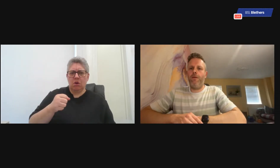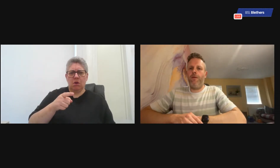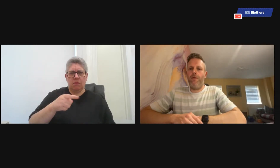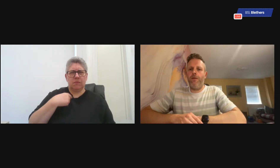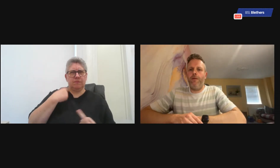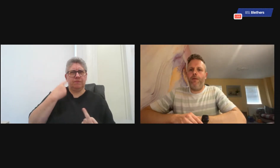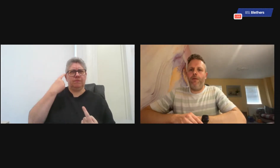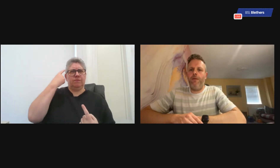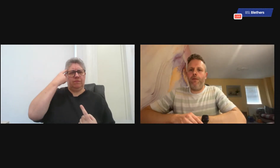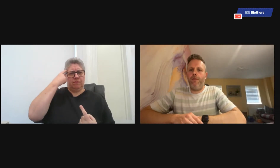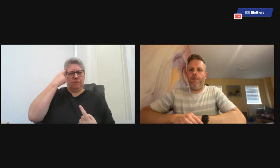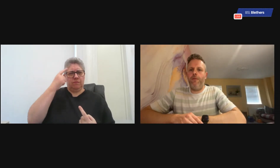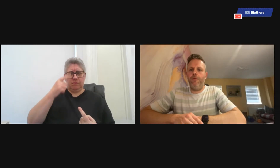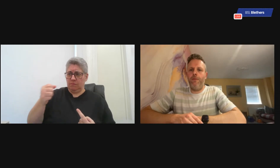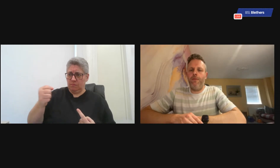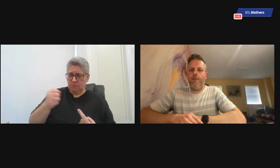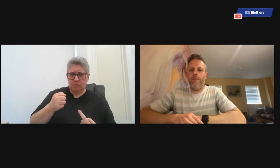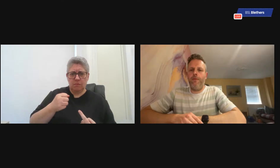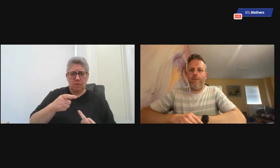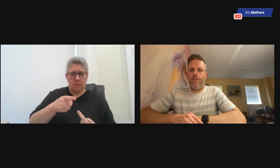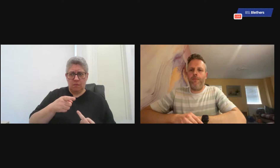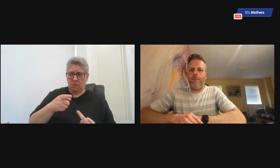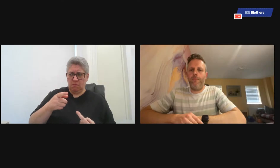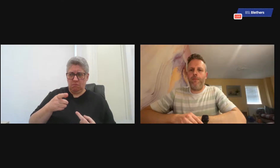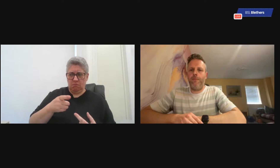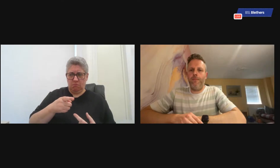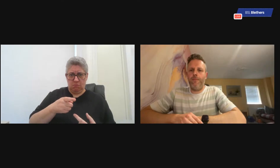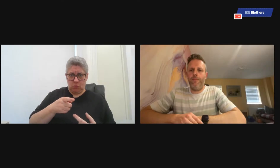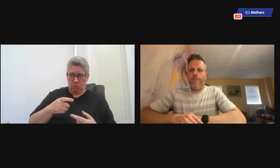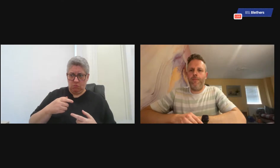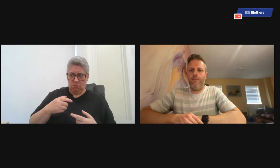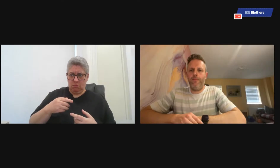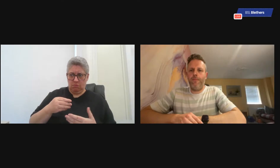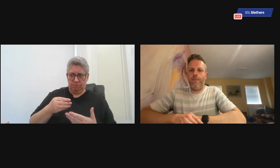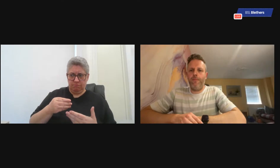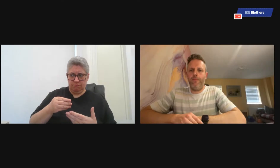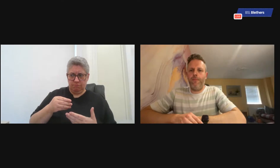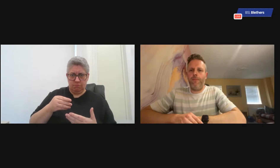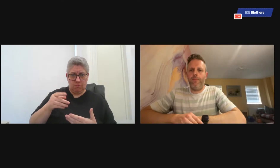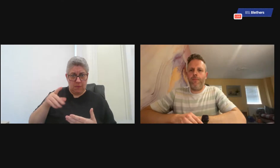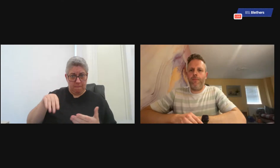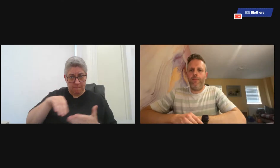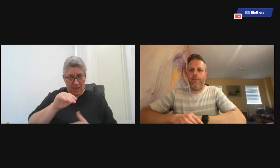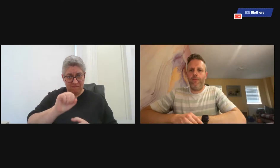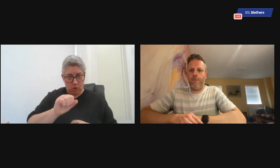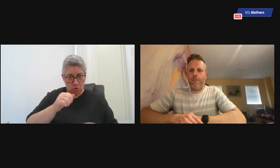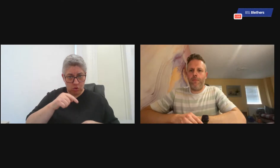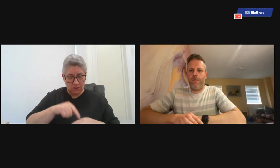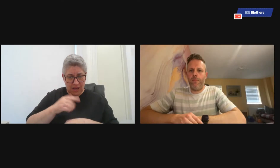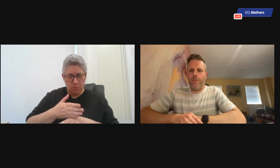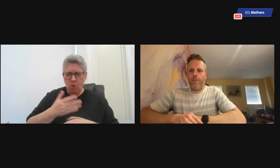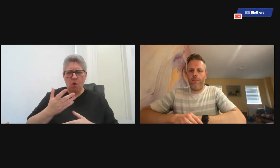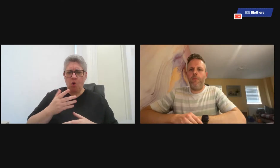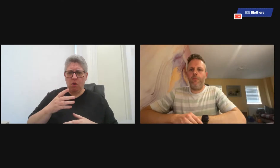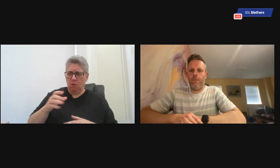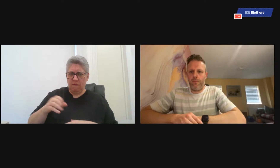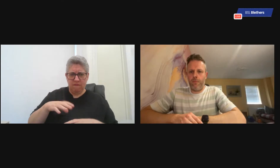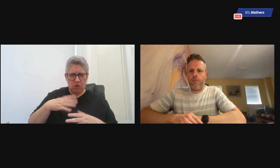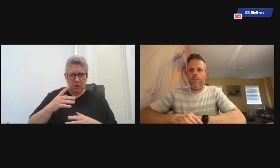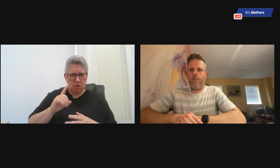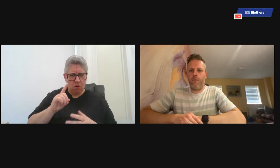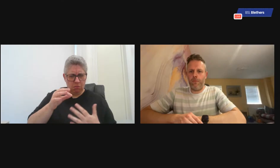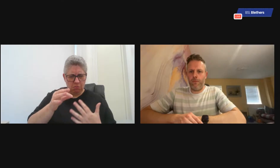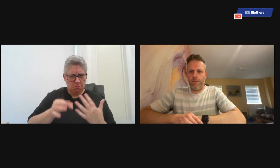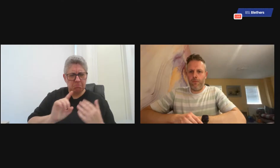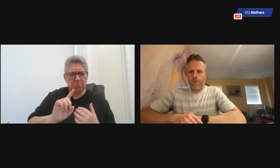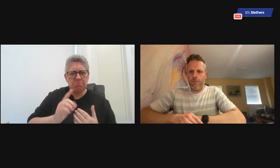provide. Okay, so it's determined by the rooms. All right, so you've got someone coming in. Are